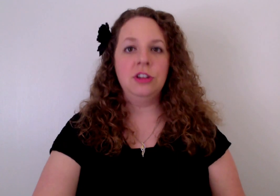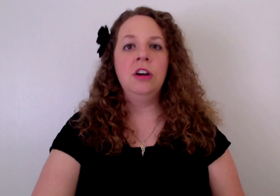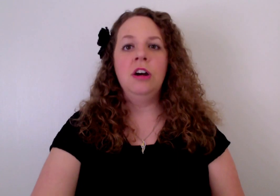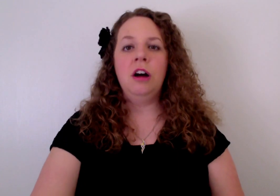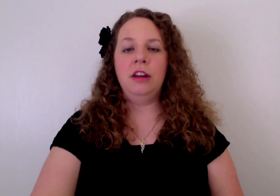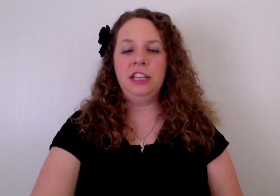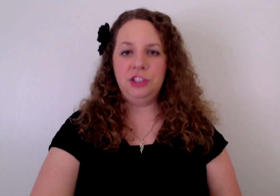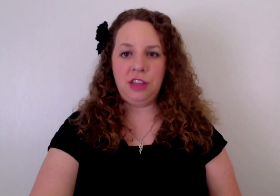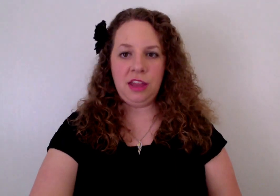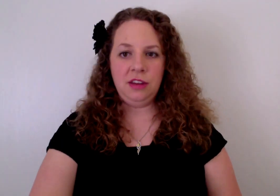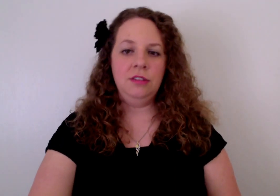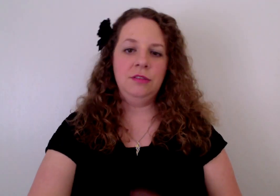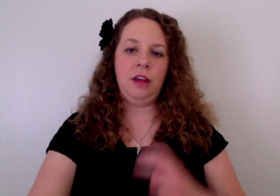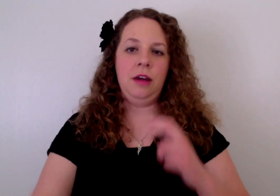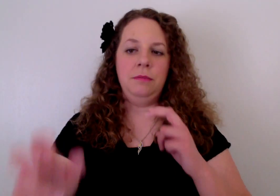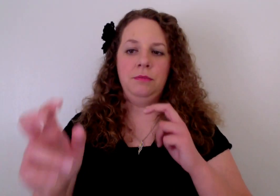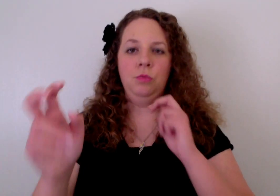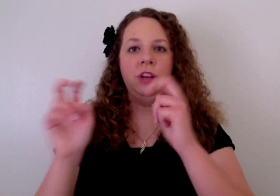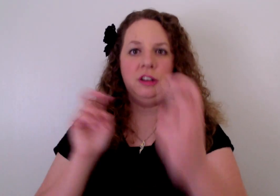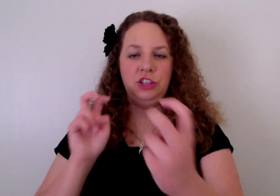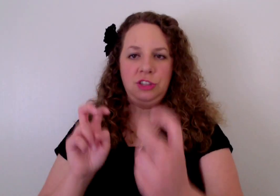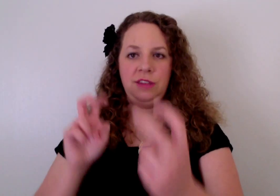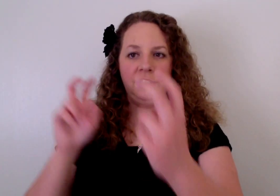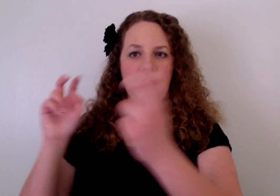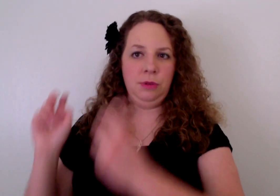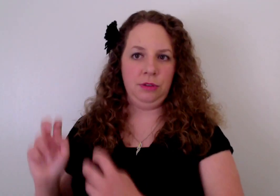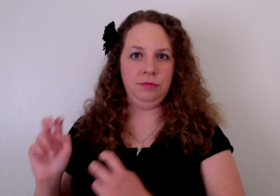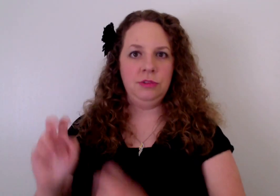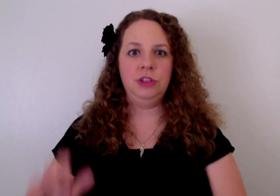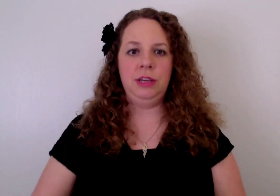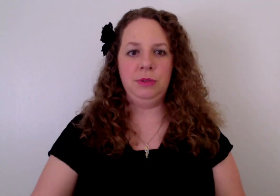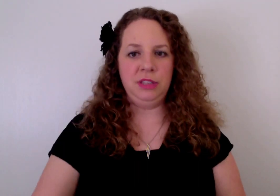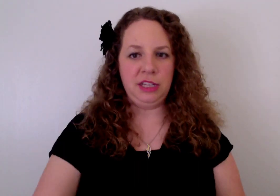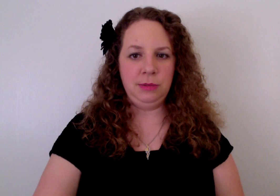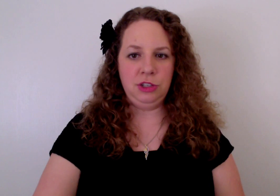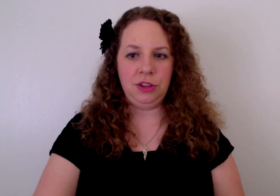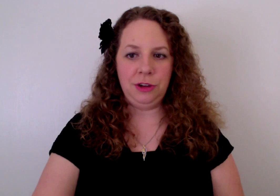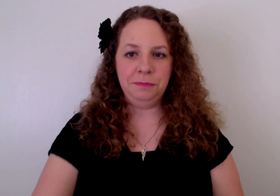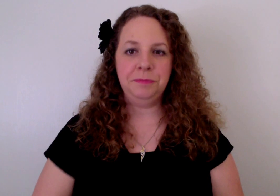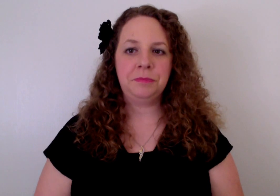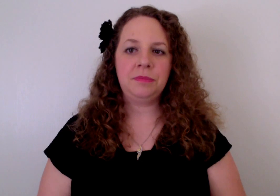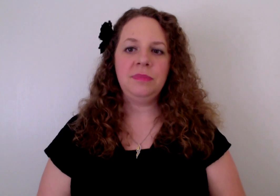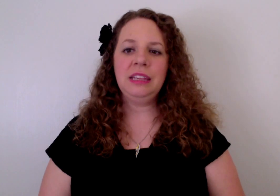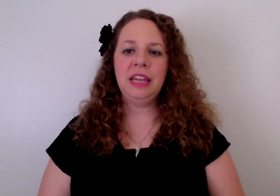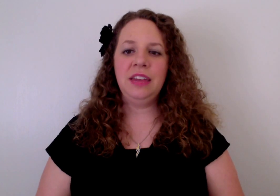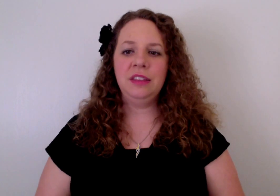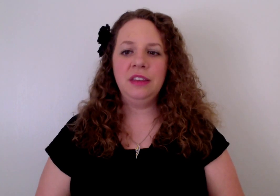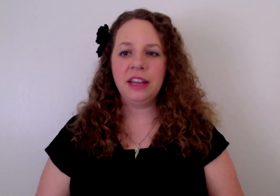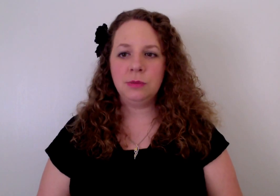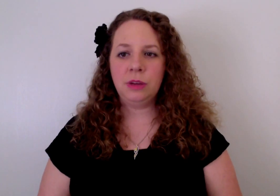on each side. One on each side of the table, two tables next to each other. Okay, the next one